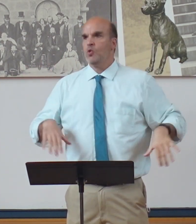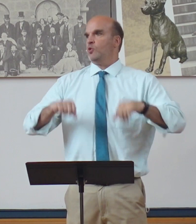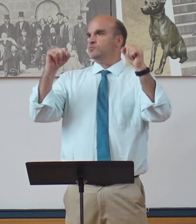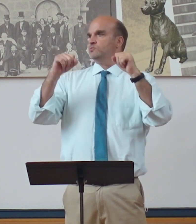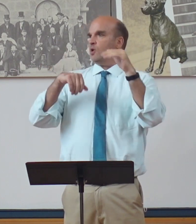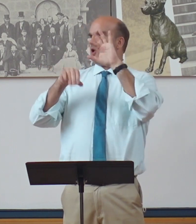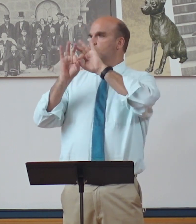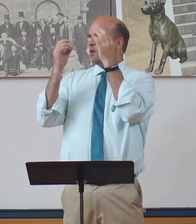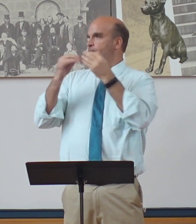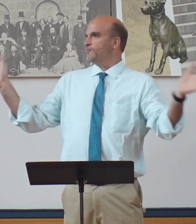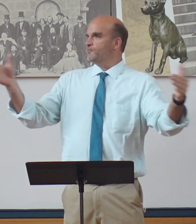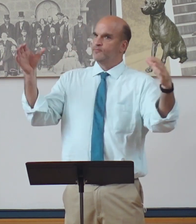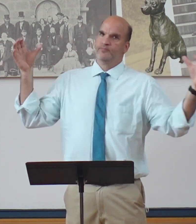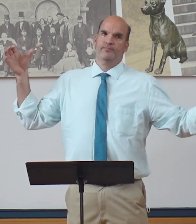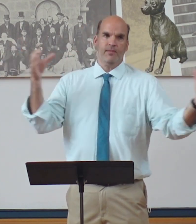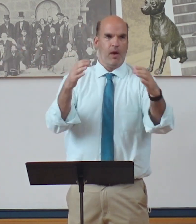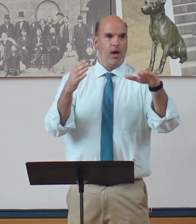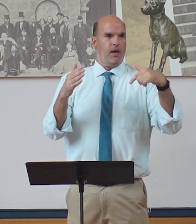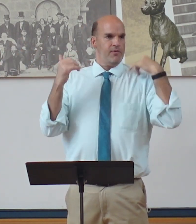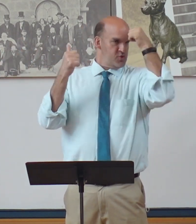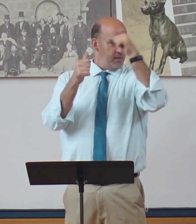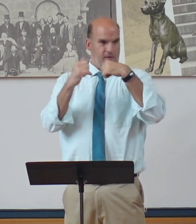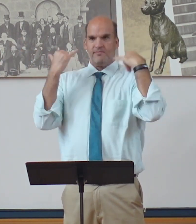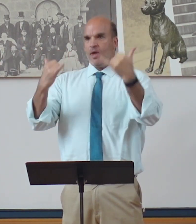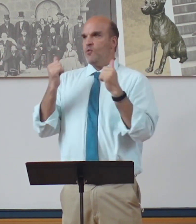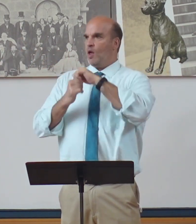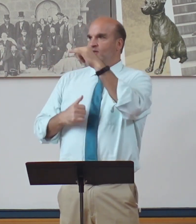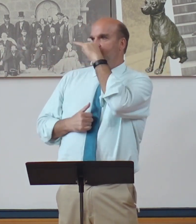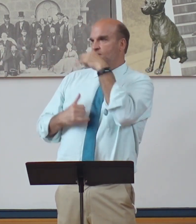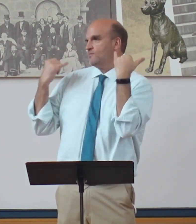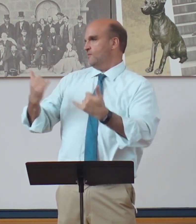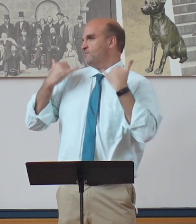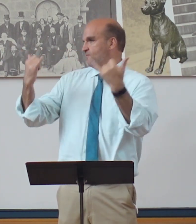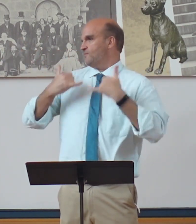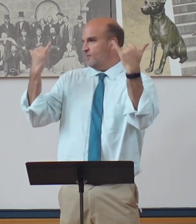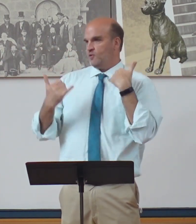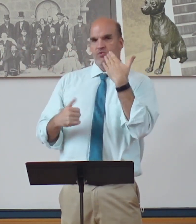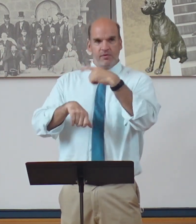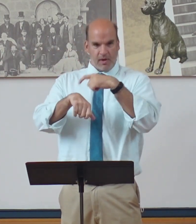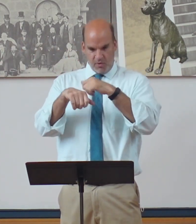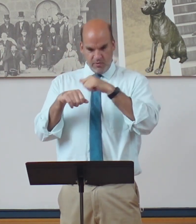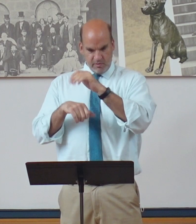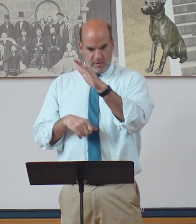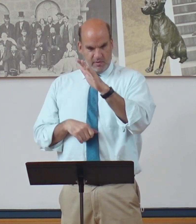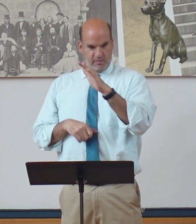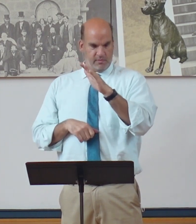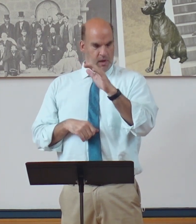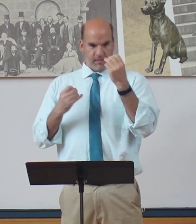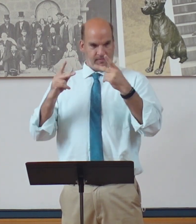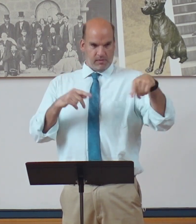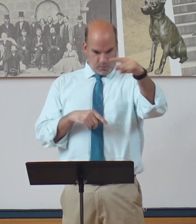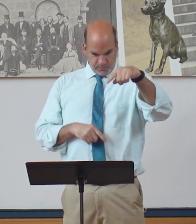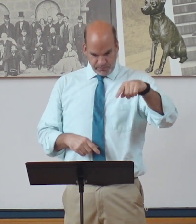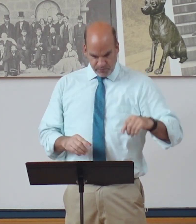Often going to the Deaf Picnic in Kettering. I remember that vividly, going and having a great time.